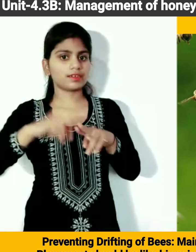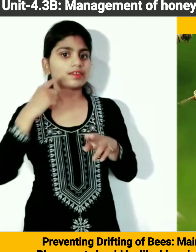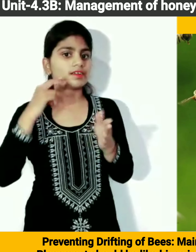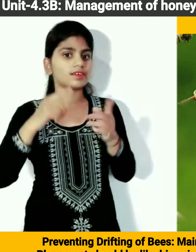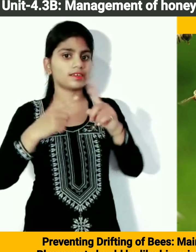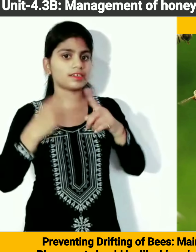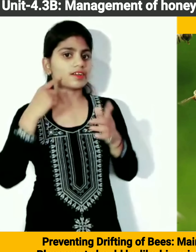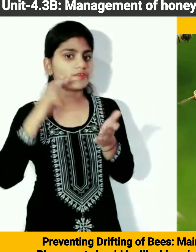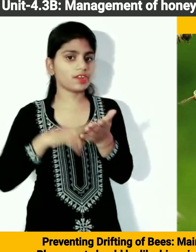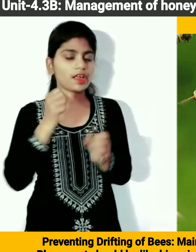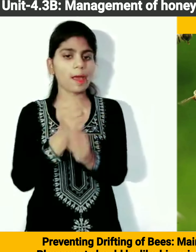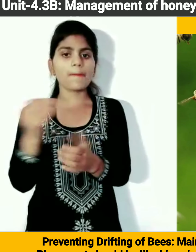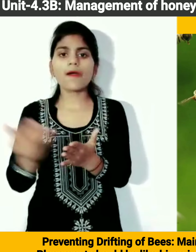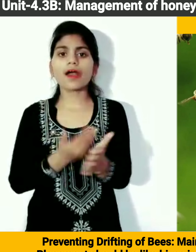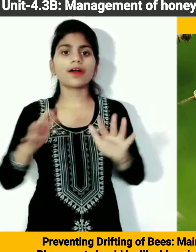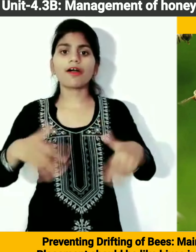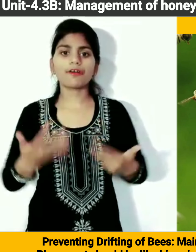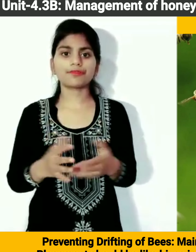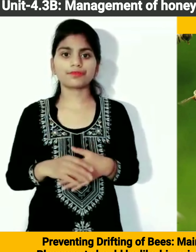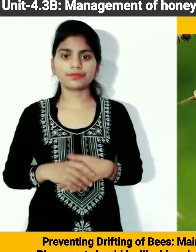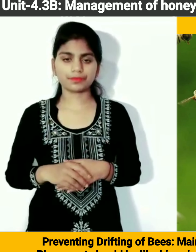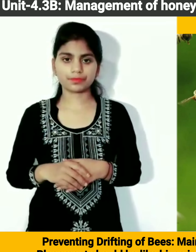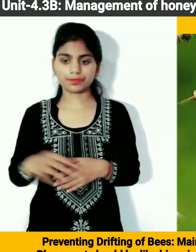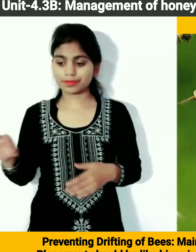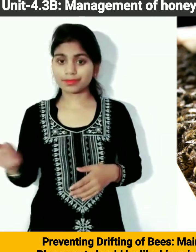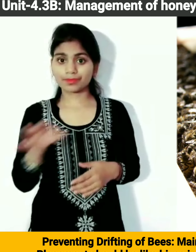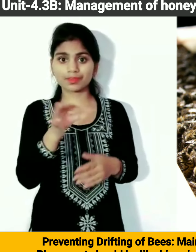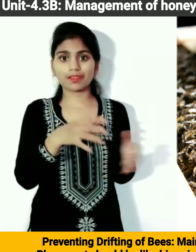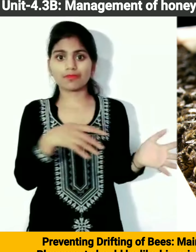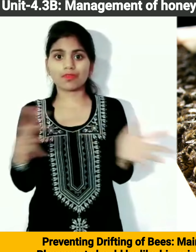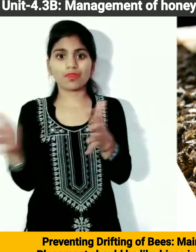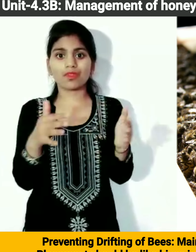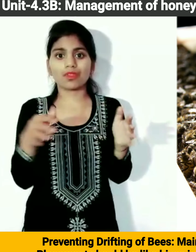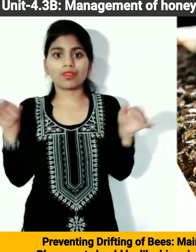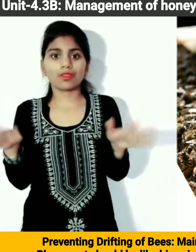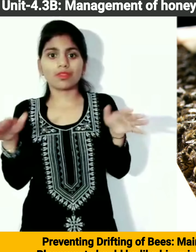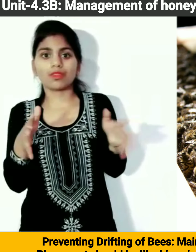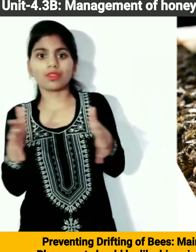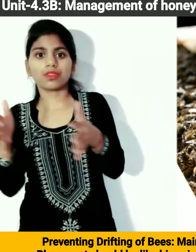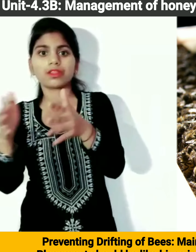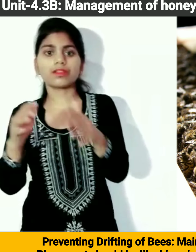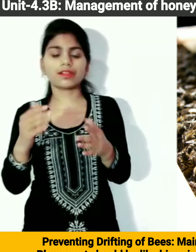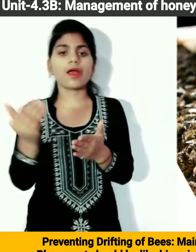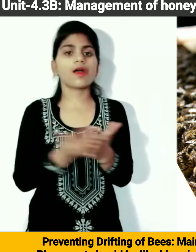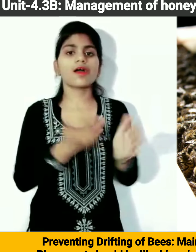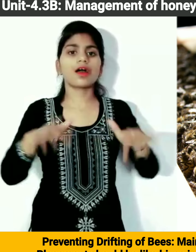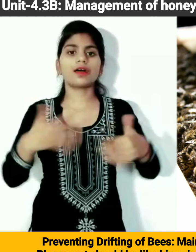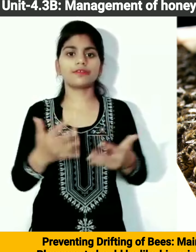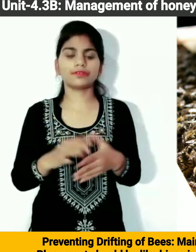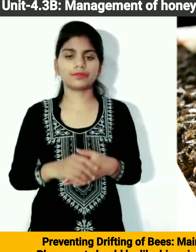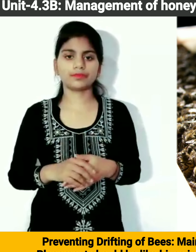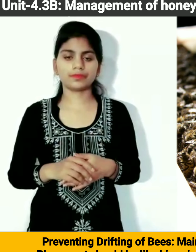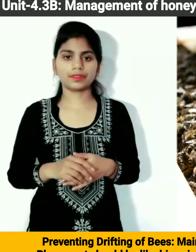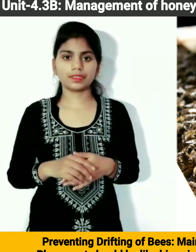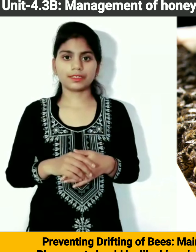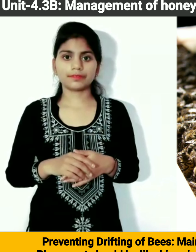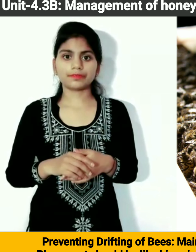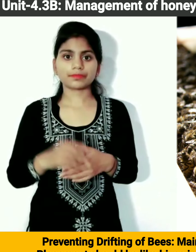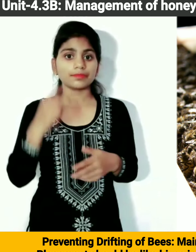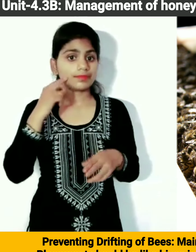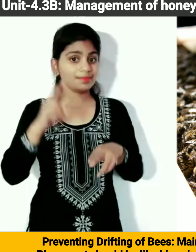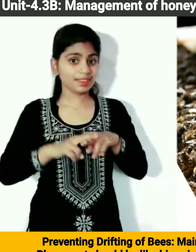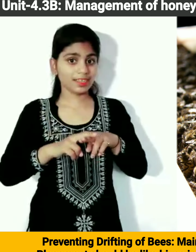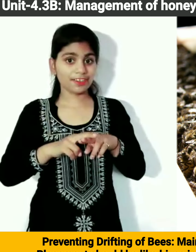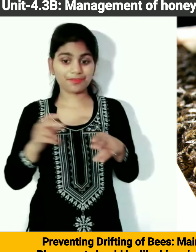Preventing drifting of bees. Maintain 6 to 8 feet of distance between placement